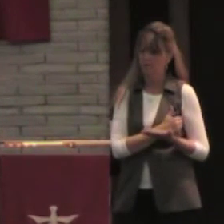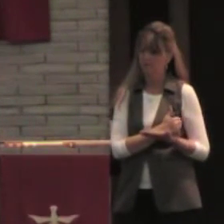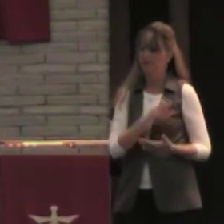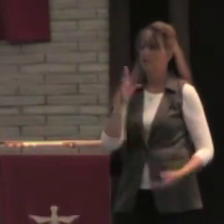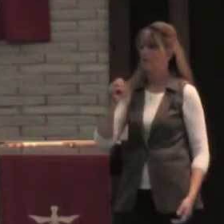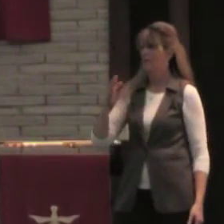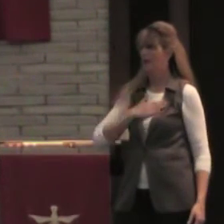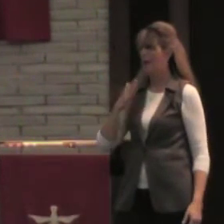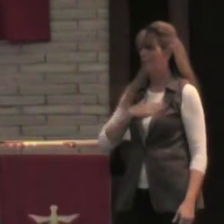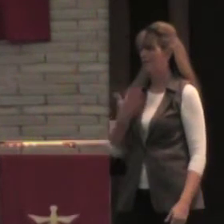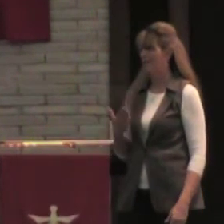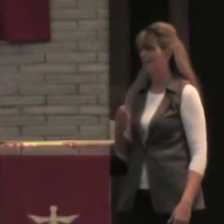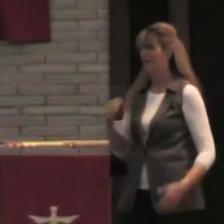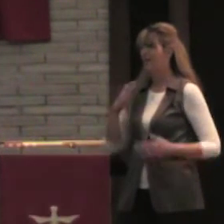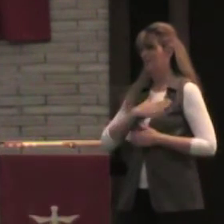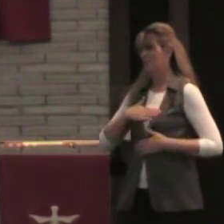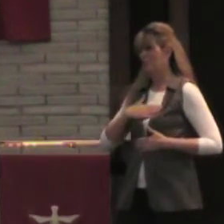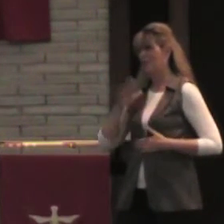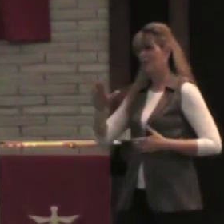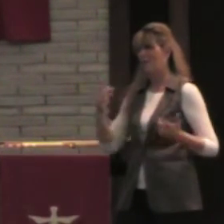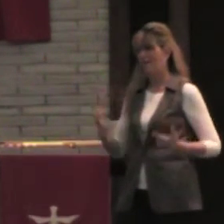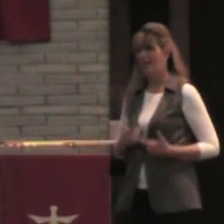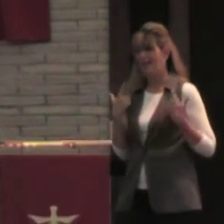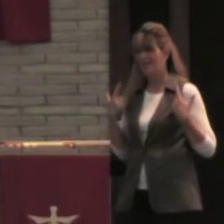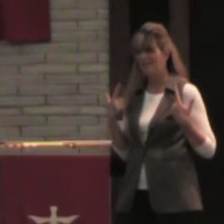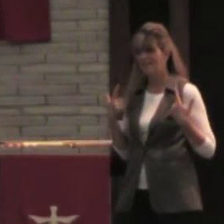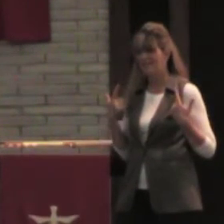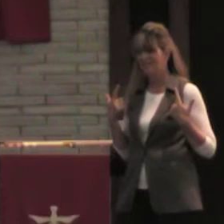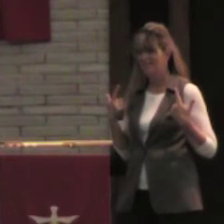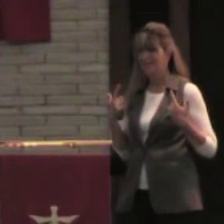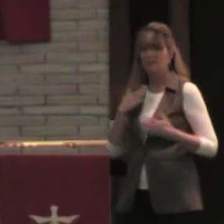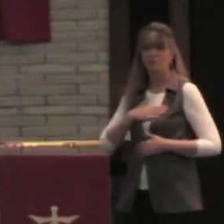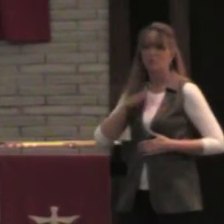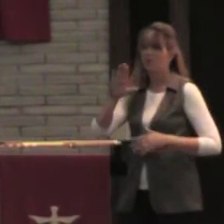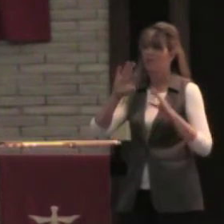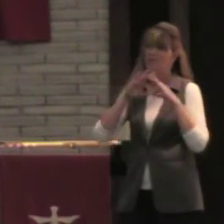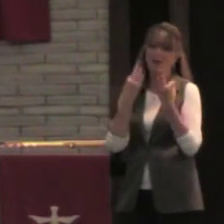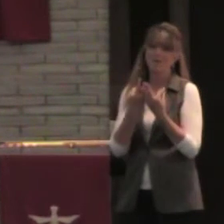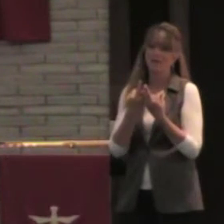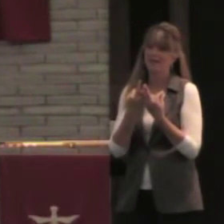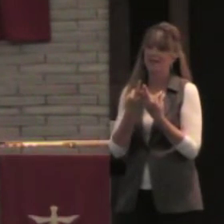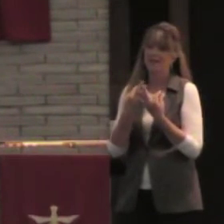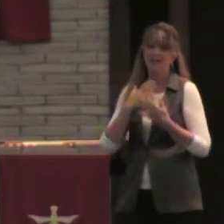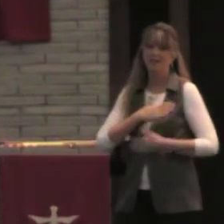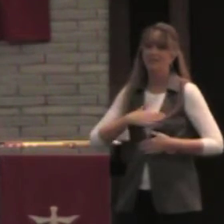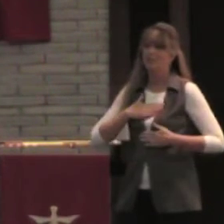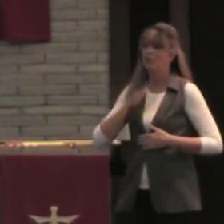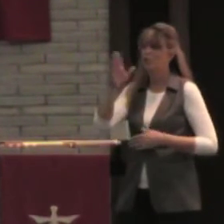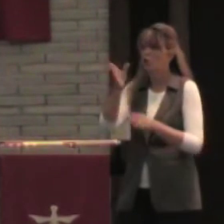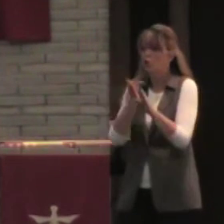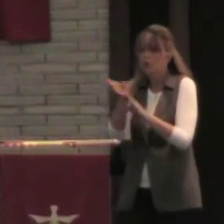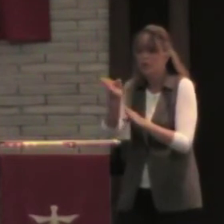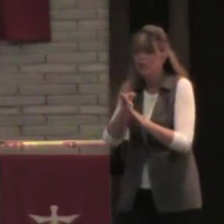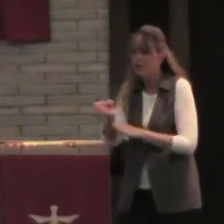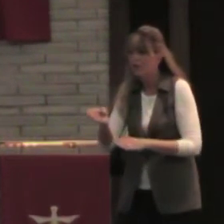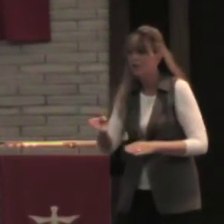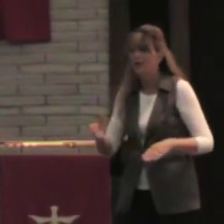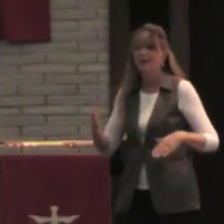You deserve to be happy and to enjoy your life and to enjoy your family and enjoy your